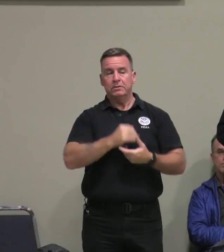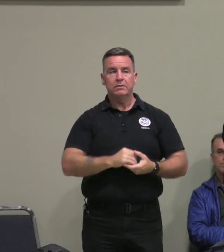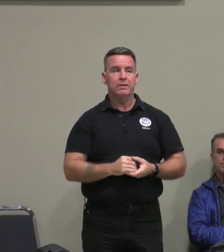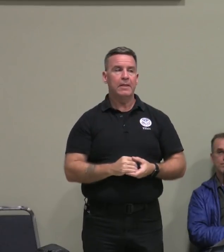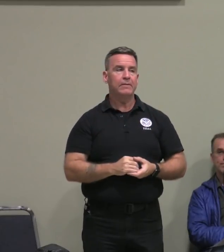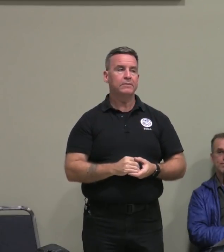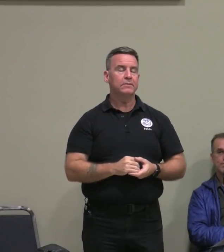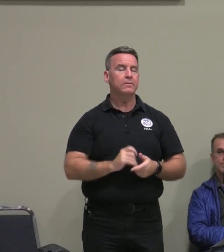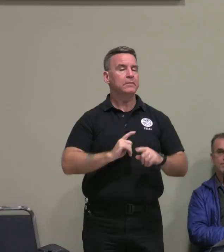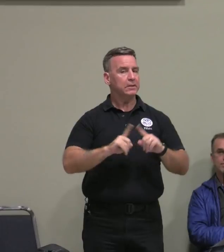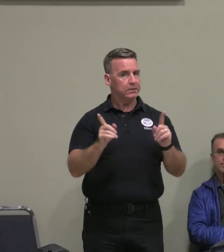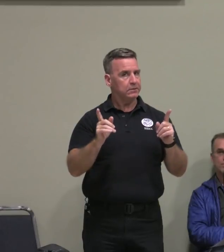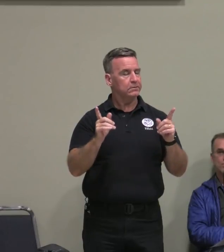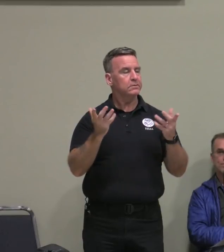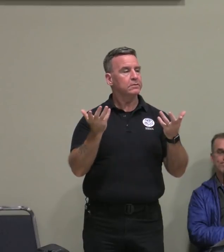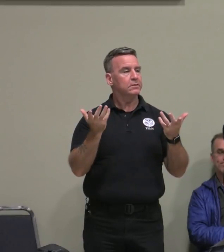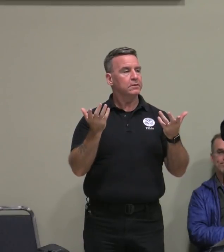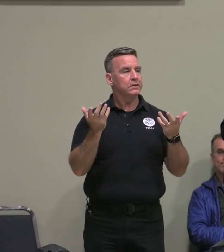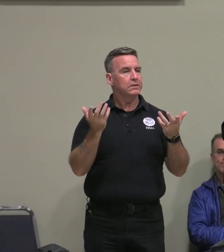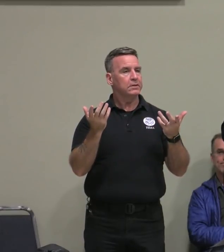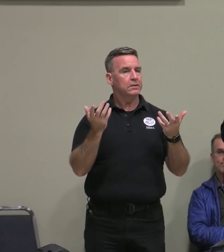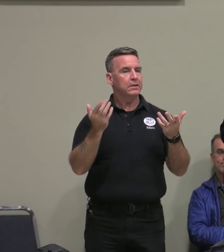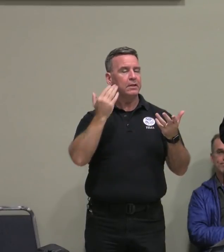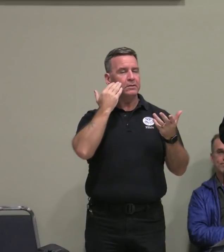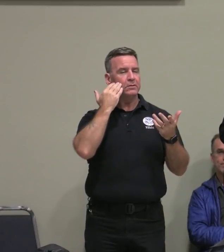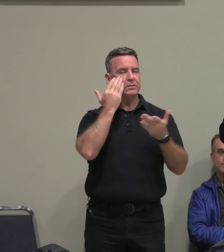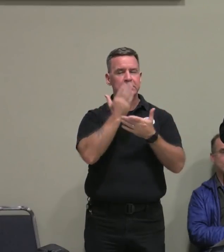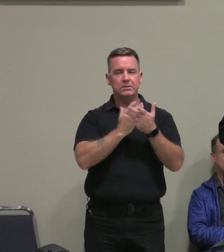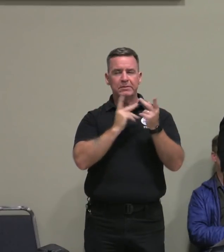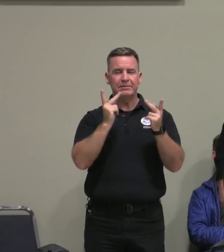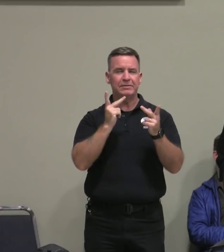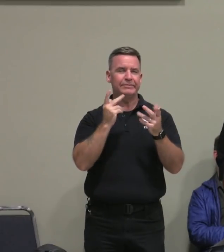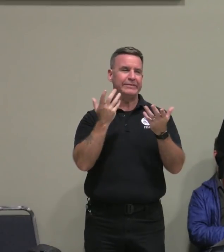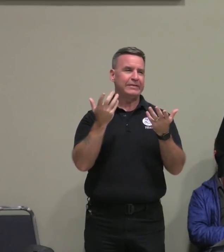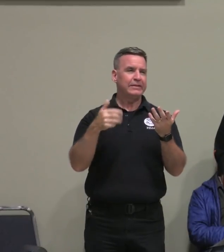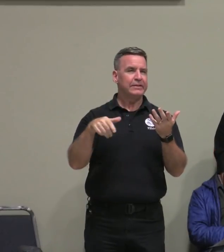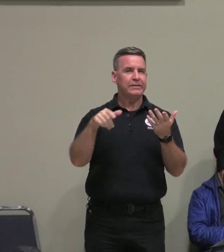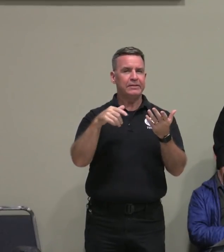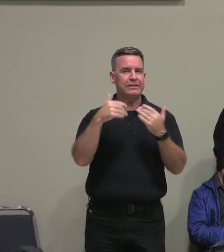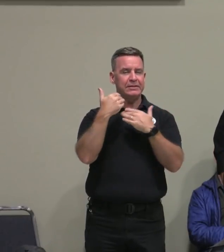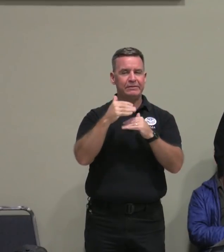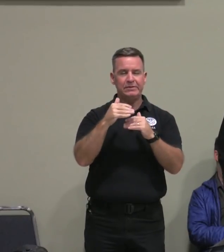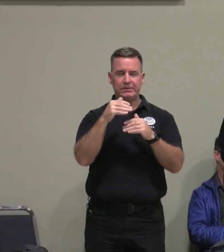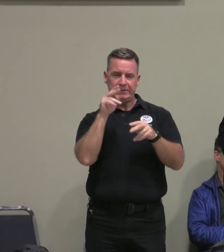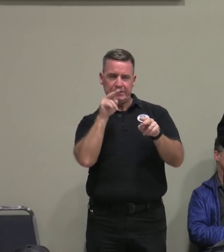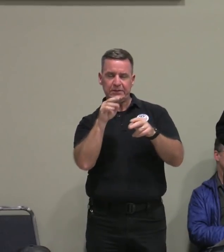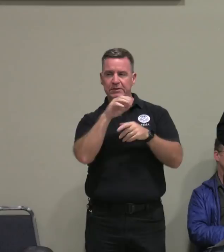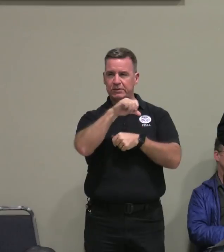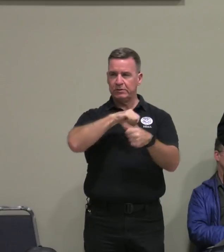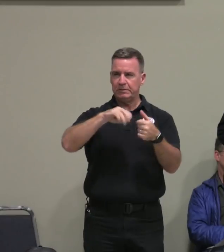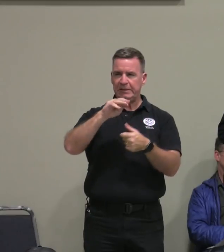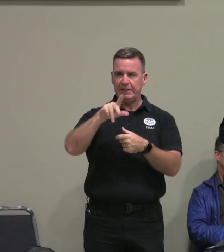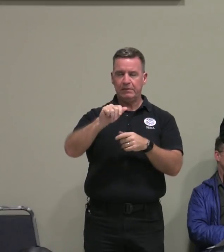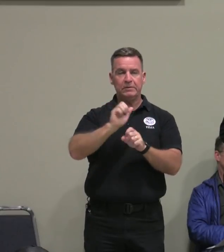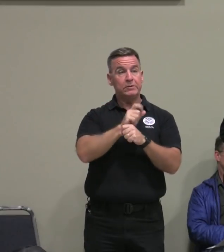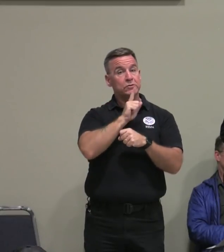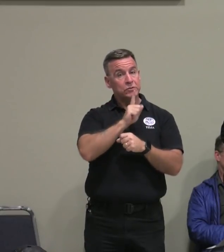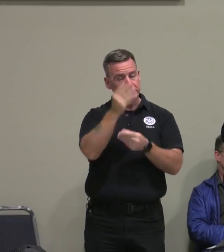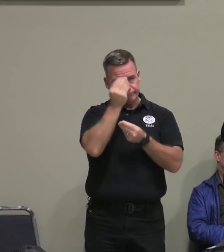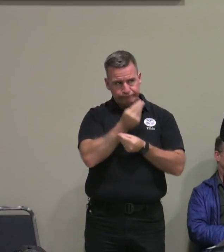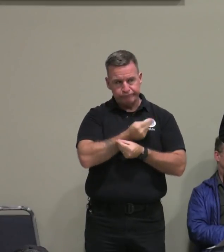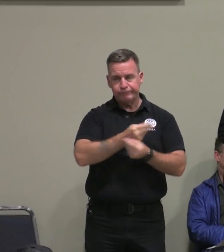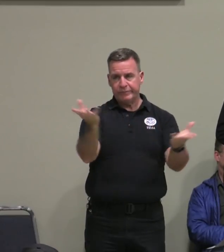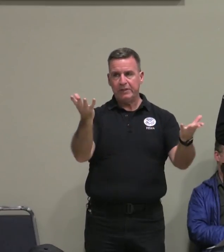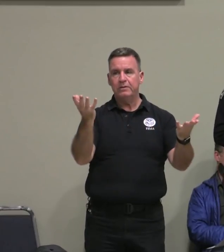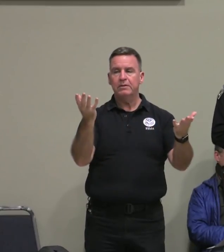Now having said that, I know that some folks are limited to social media. But we will make sure that we get that information